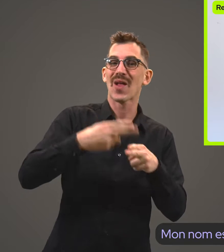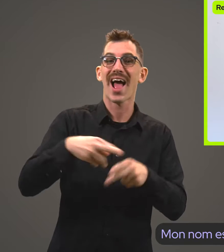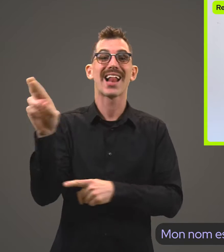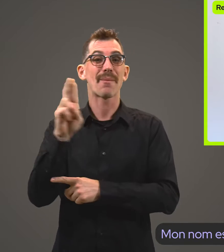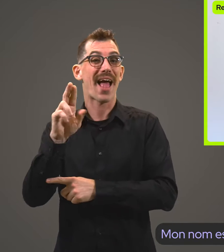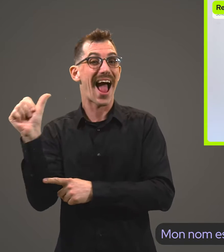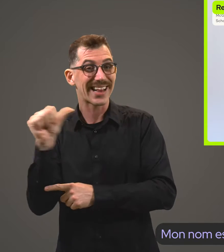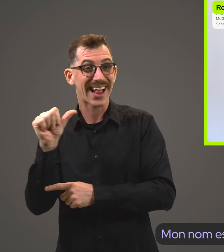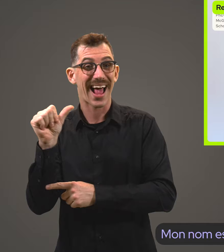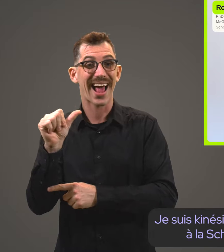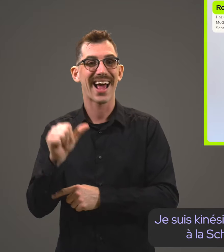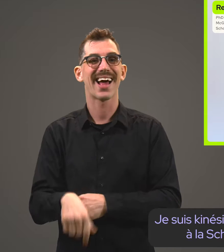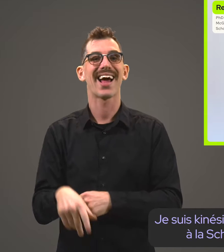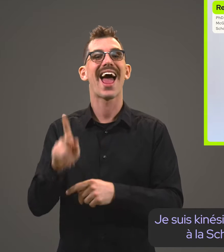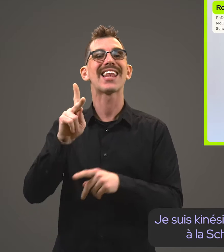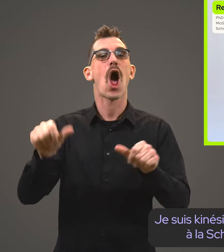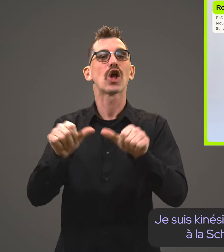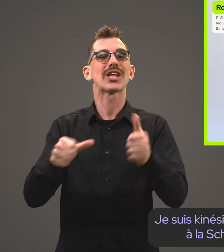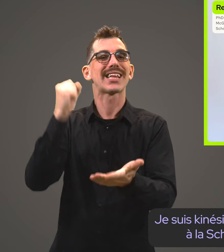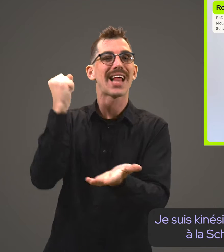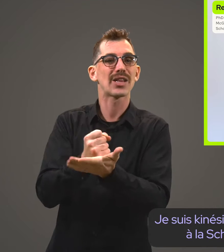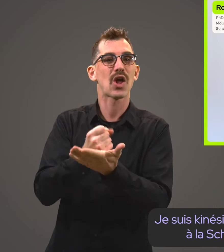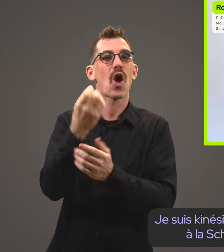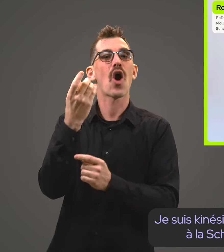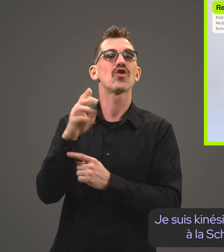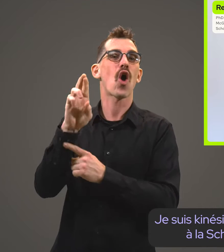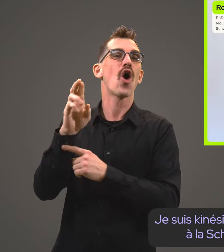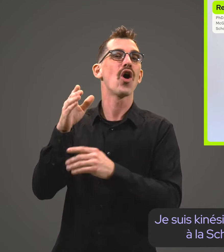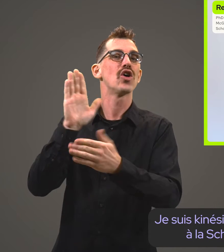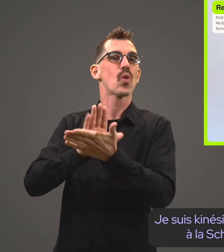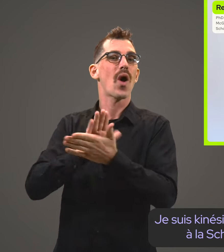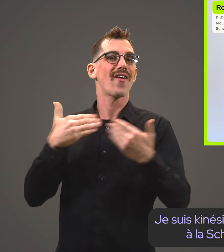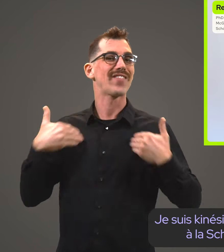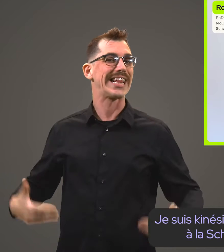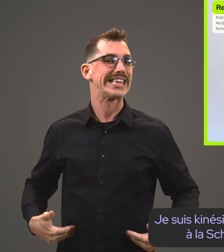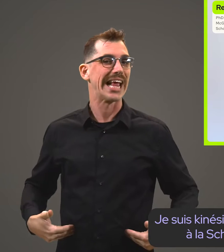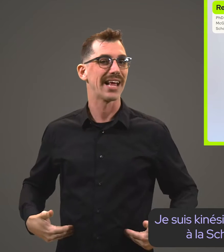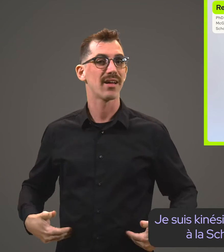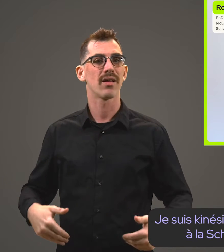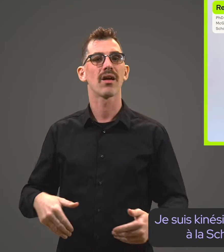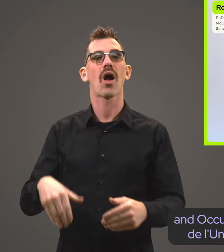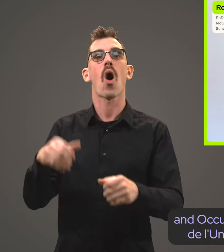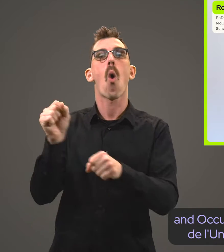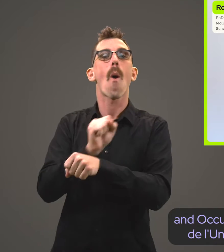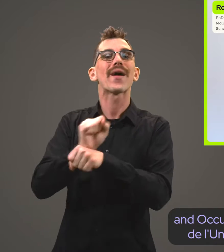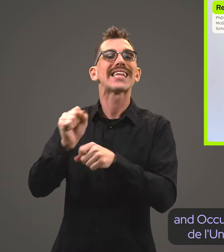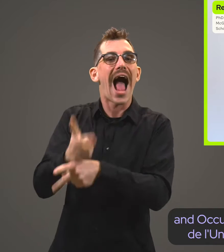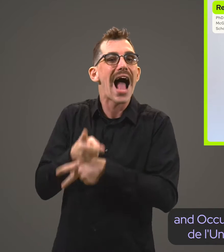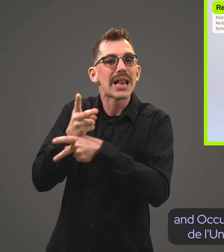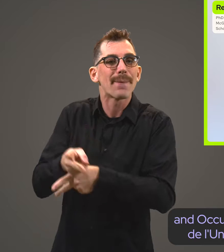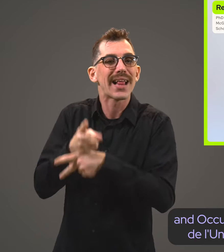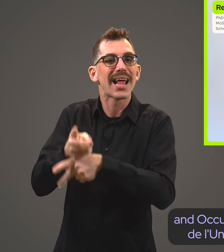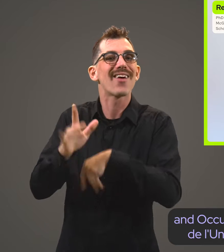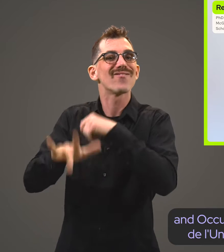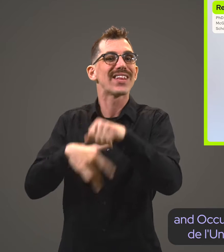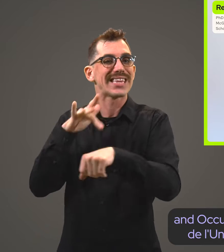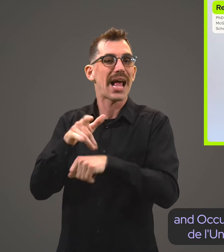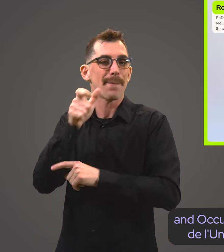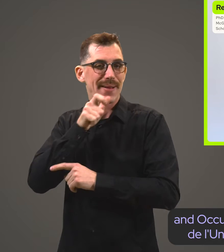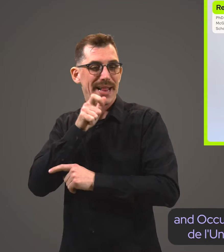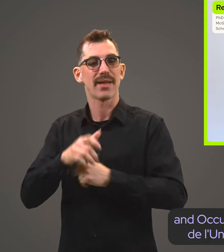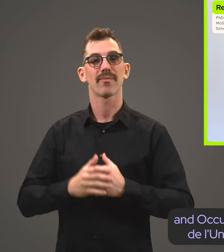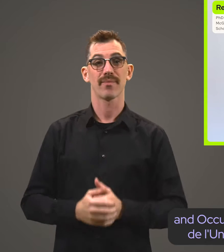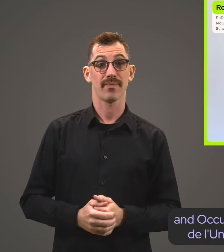My name is Rebecca Ataman. I'm a registered kinesiologist and PhD candidate in the School of Physical and Occupational Therapy at